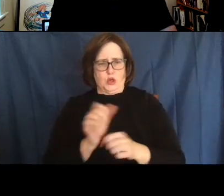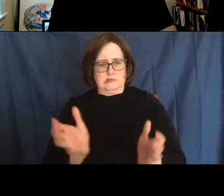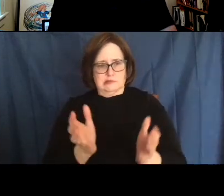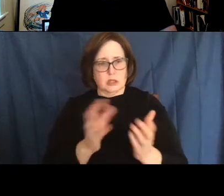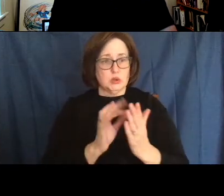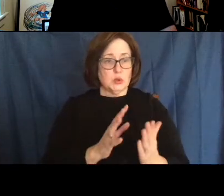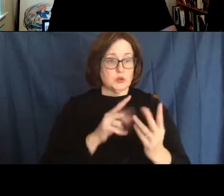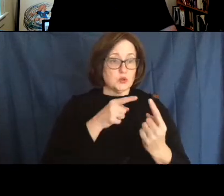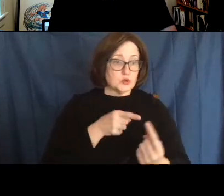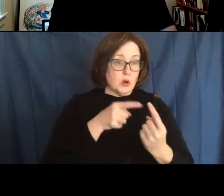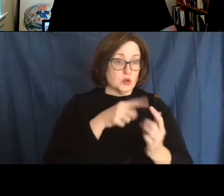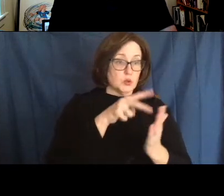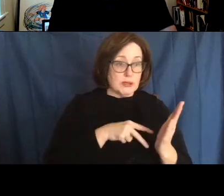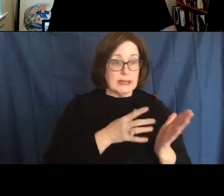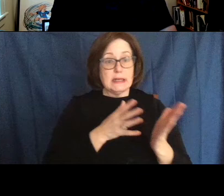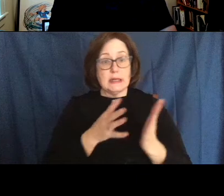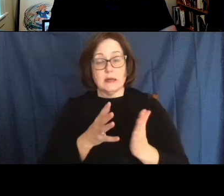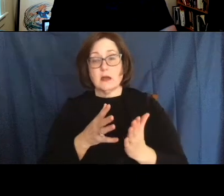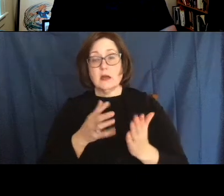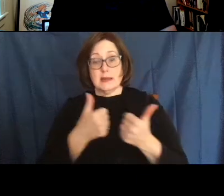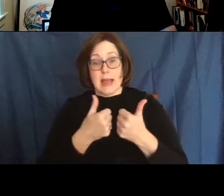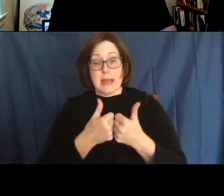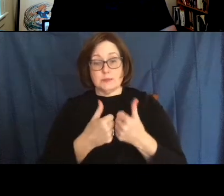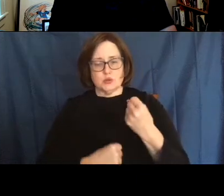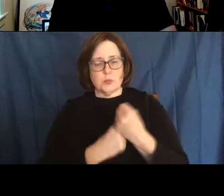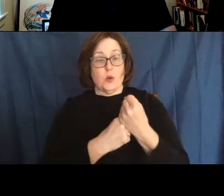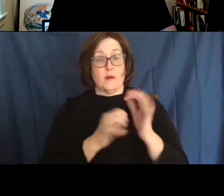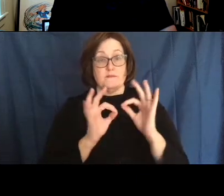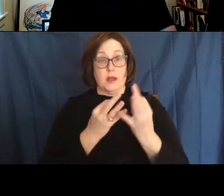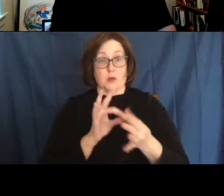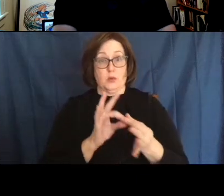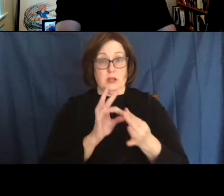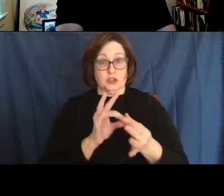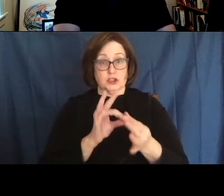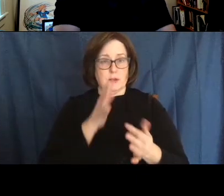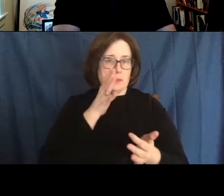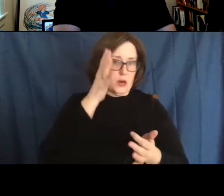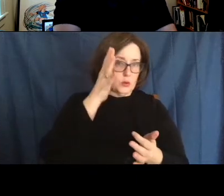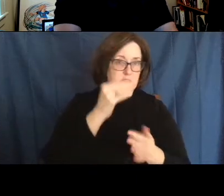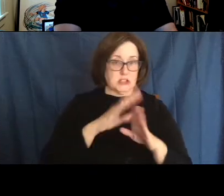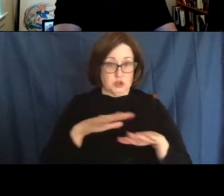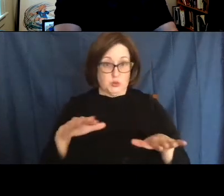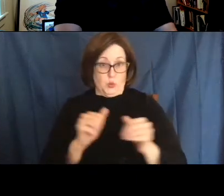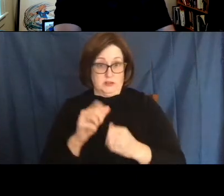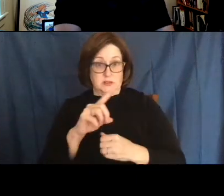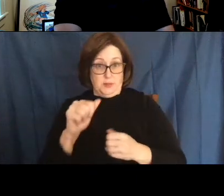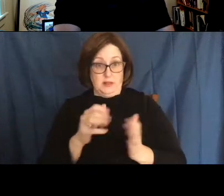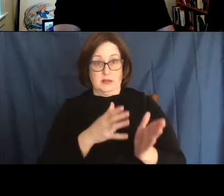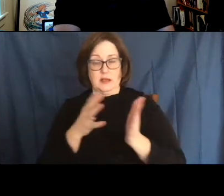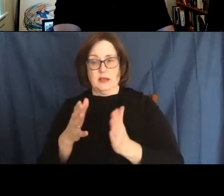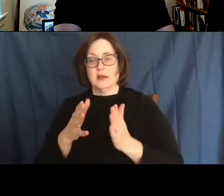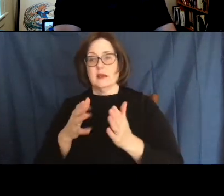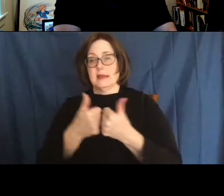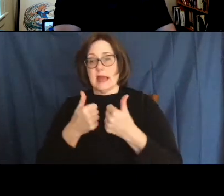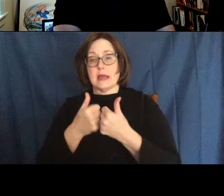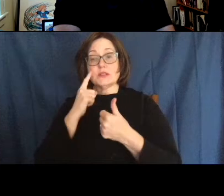difficulties, games to strengthen family bonds among parents and children with disabilities, games to increase access to language and